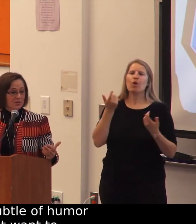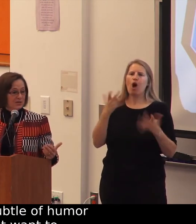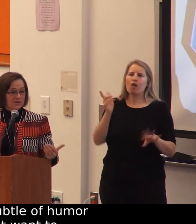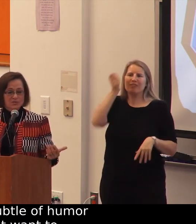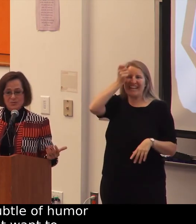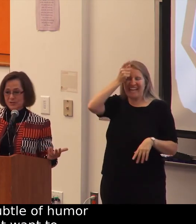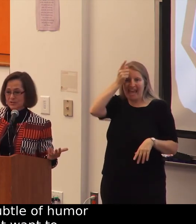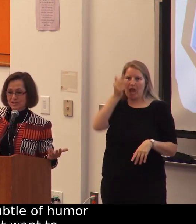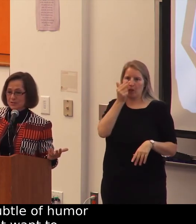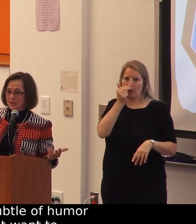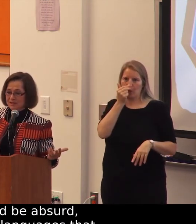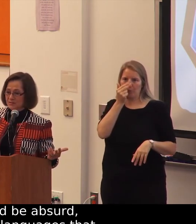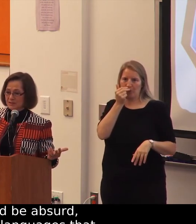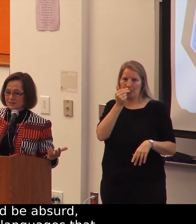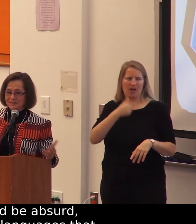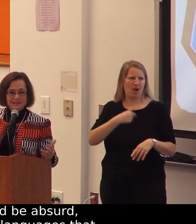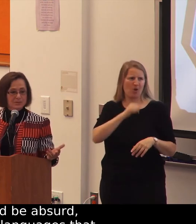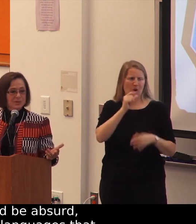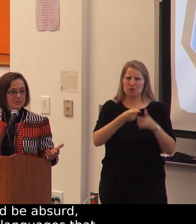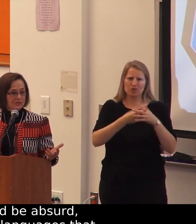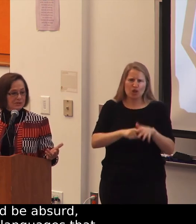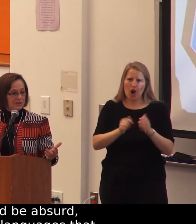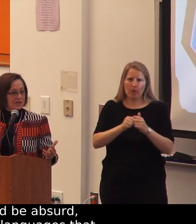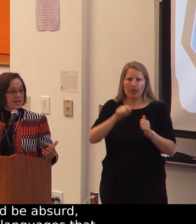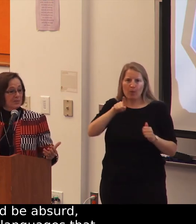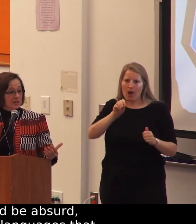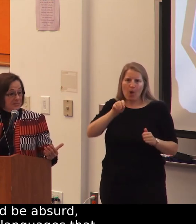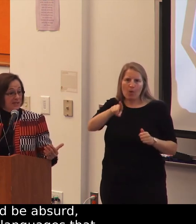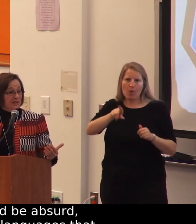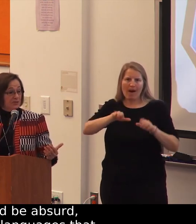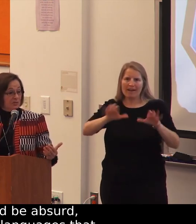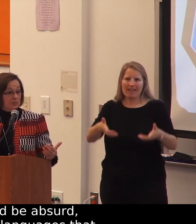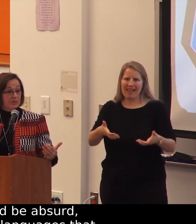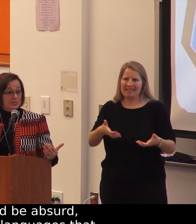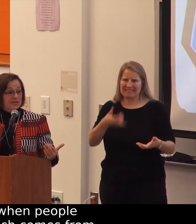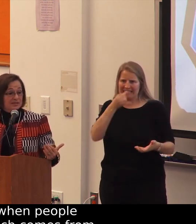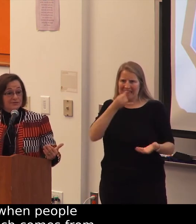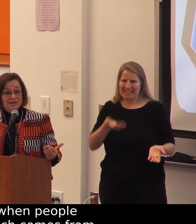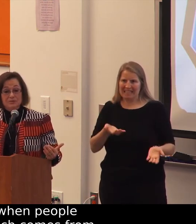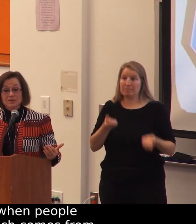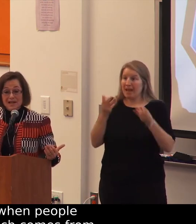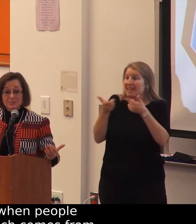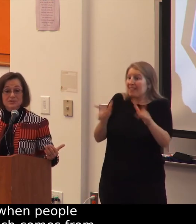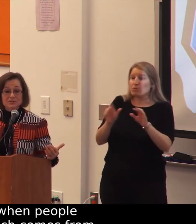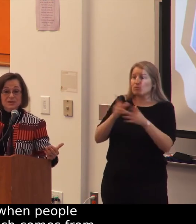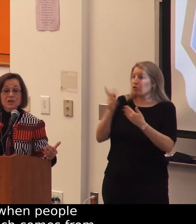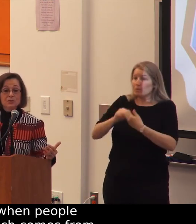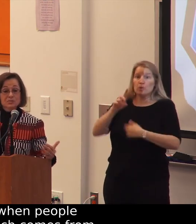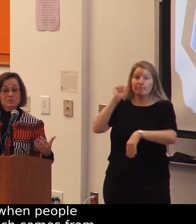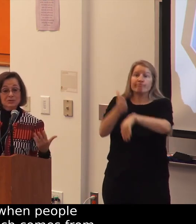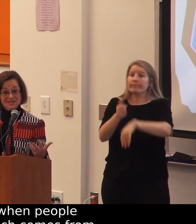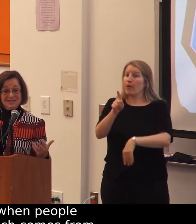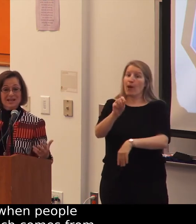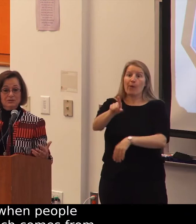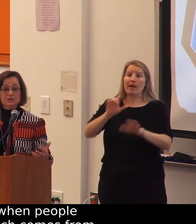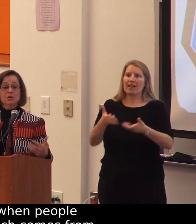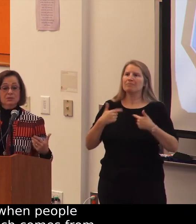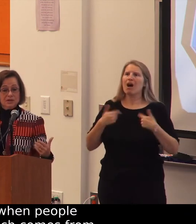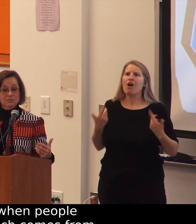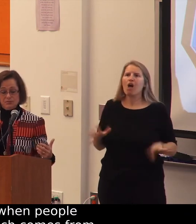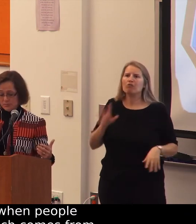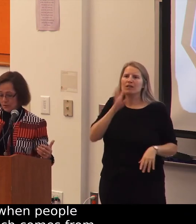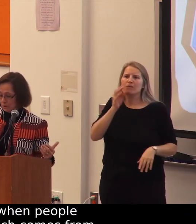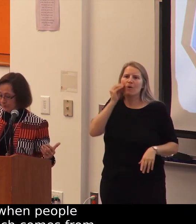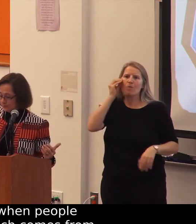I don't want to start with Buenos Dias Juan, right? That would be absurd, right? But in many language programs, that's in fact what happens, right? When people discount